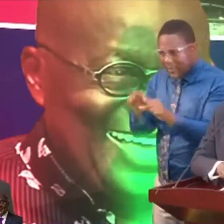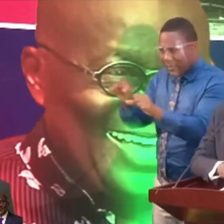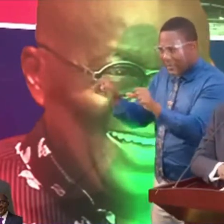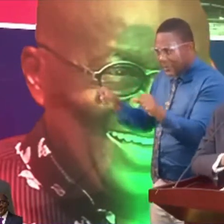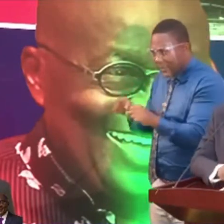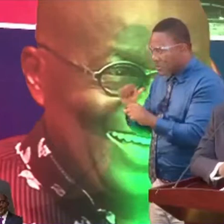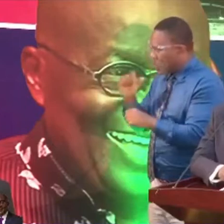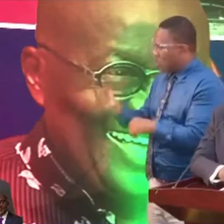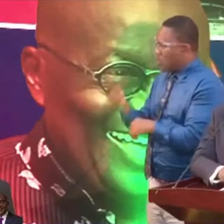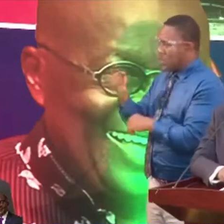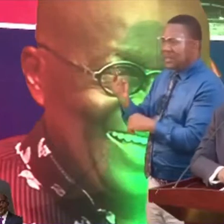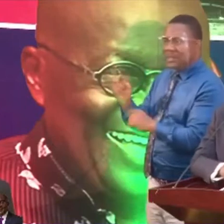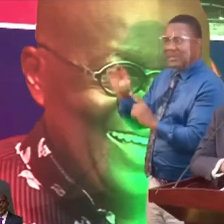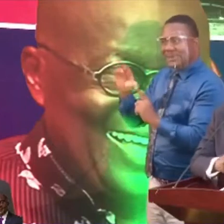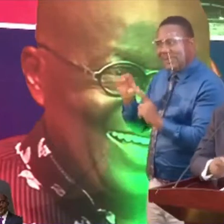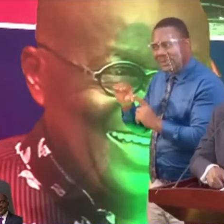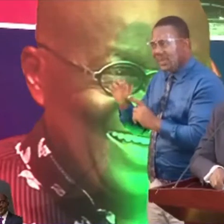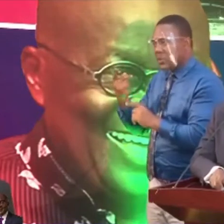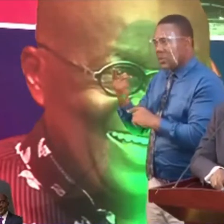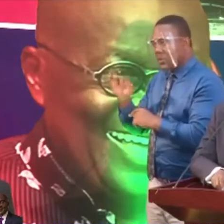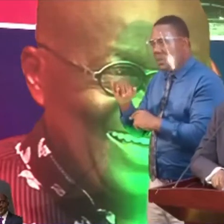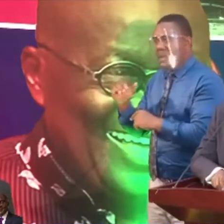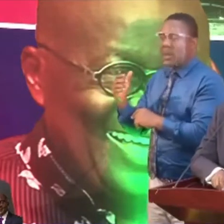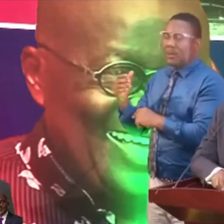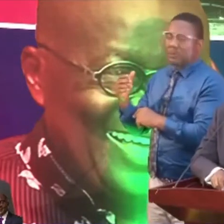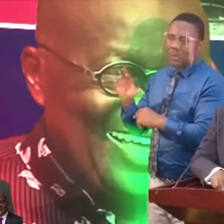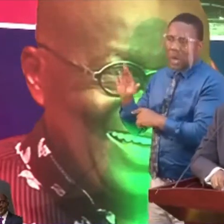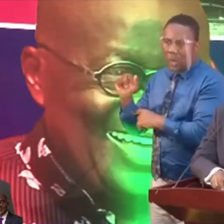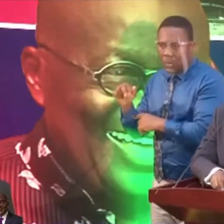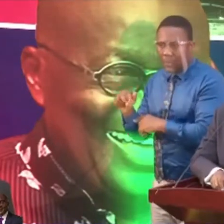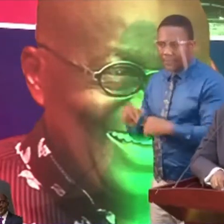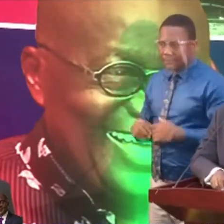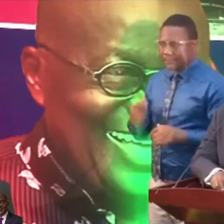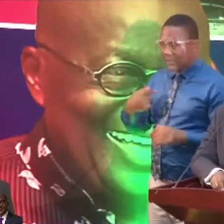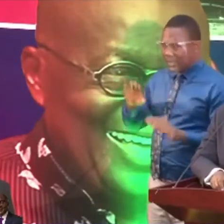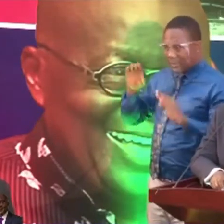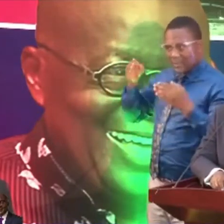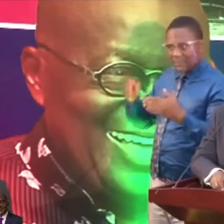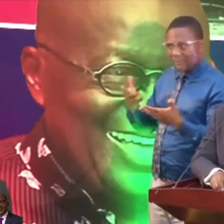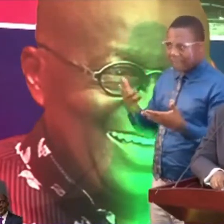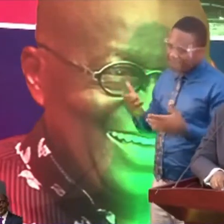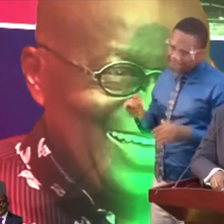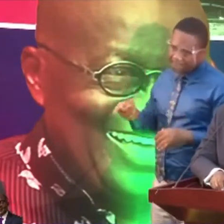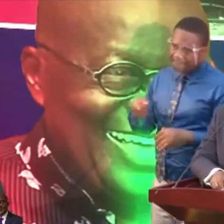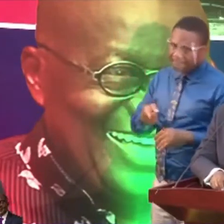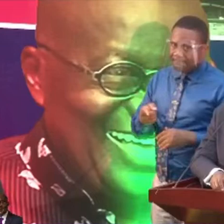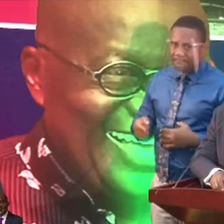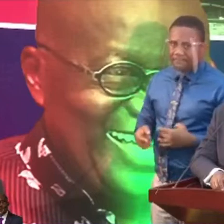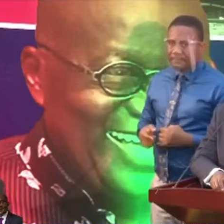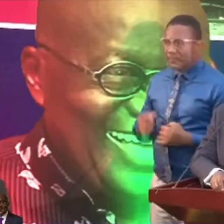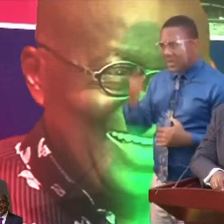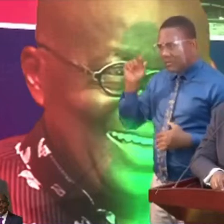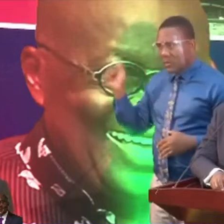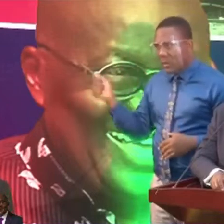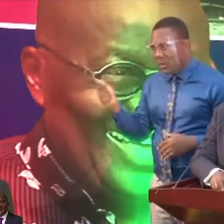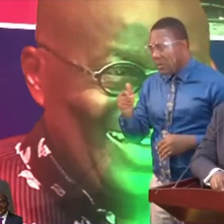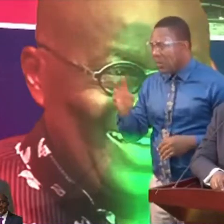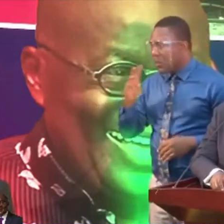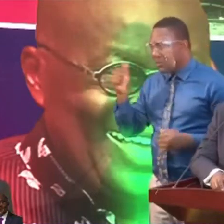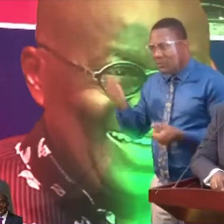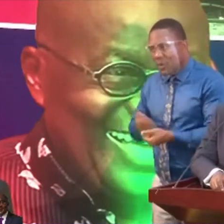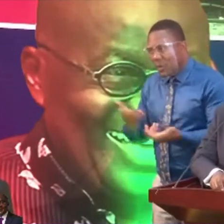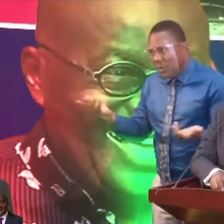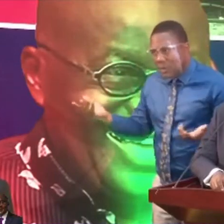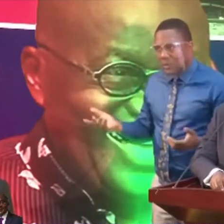touch every community, and this is what we are trying to do. Our focus is infrastructure for all, water for all, toilets for